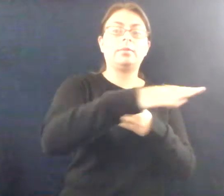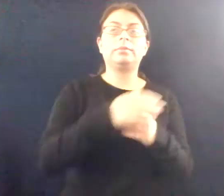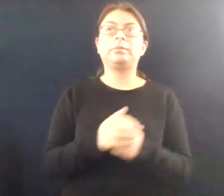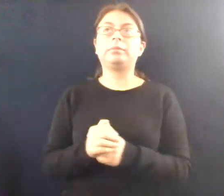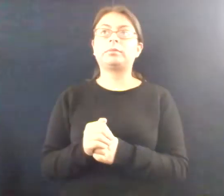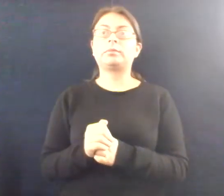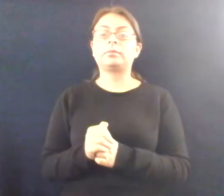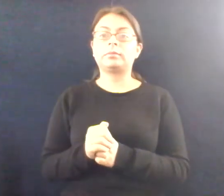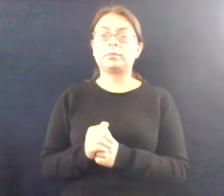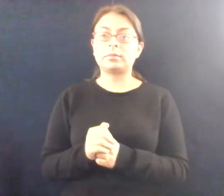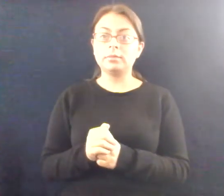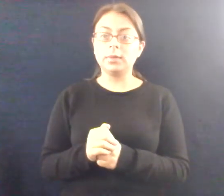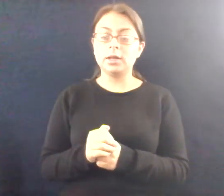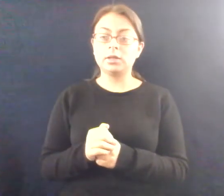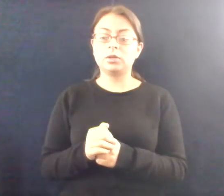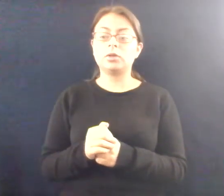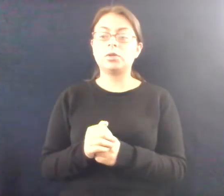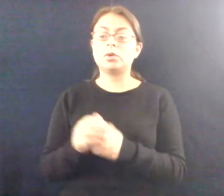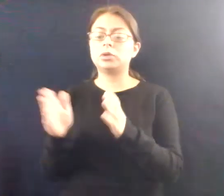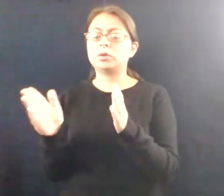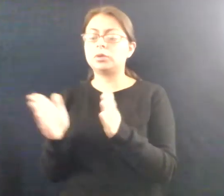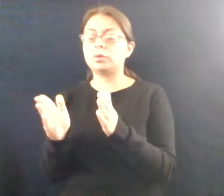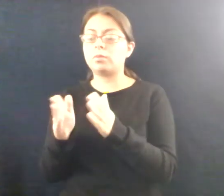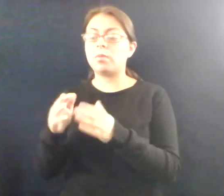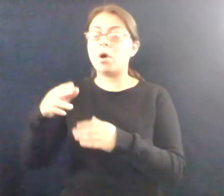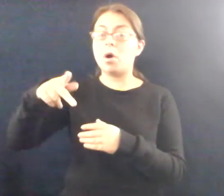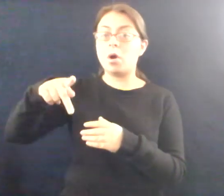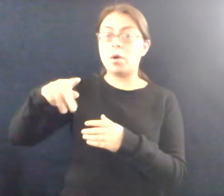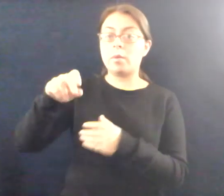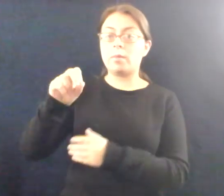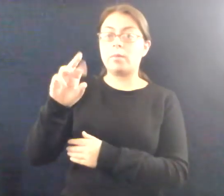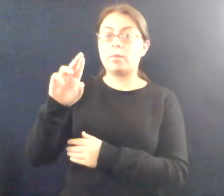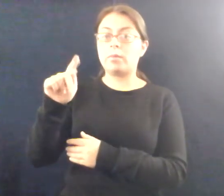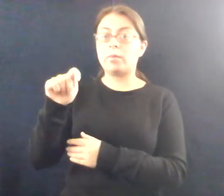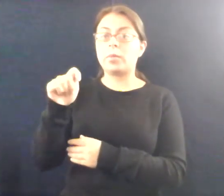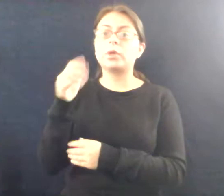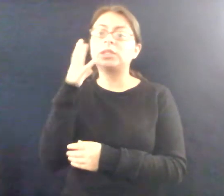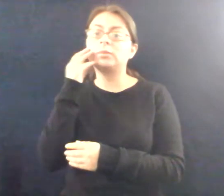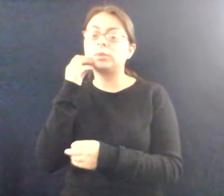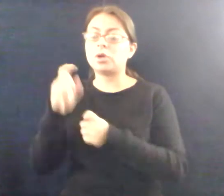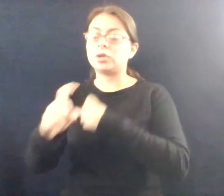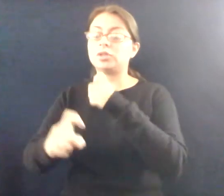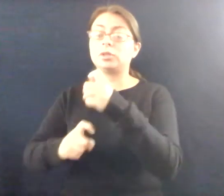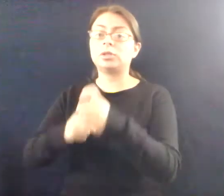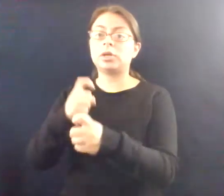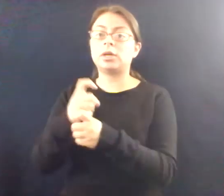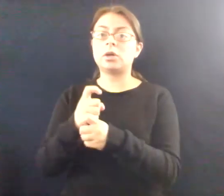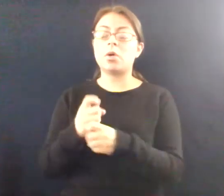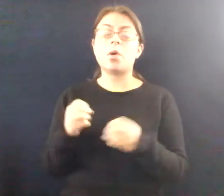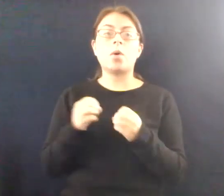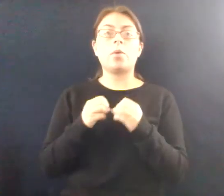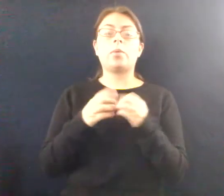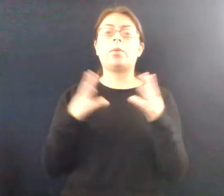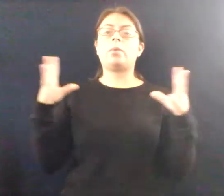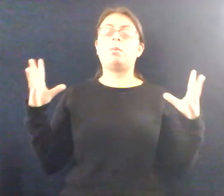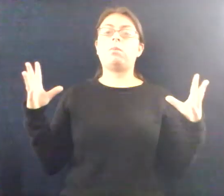the small port experienced a remarkable change. In a surprisingly short time, it grew from a sleepy